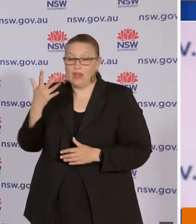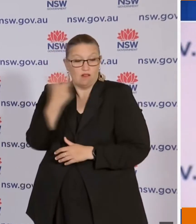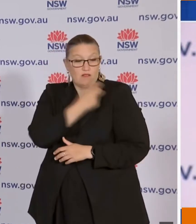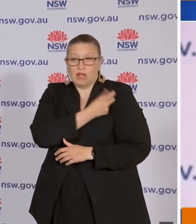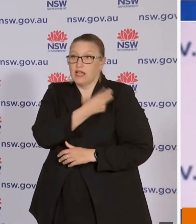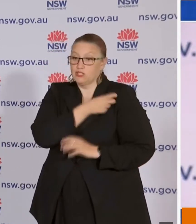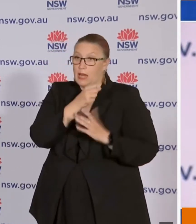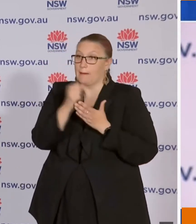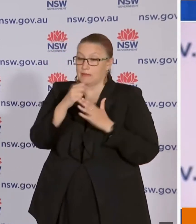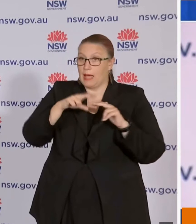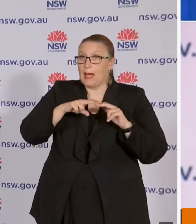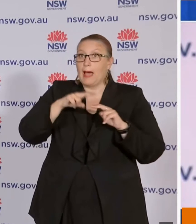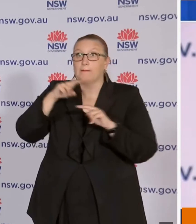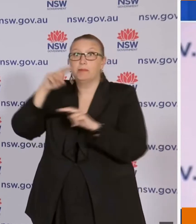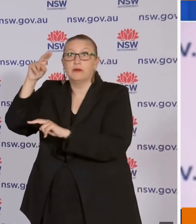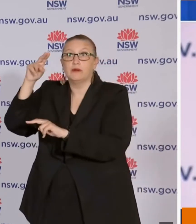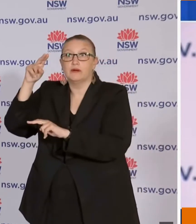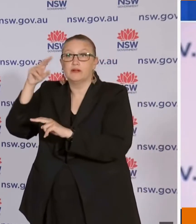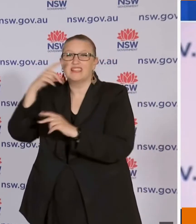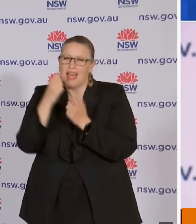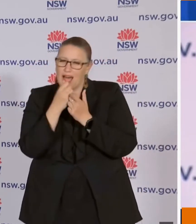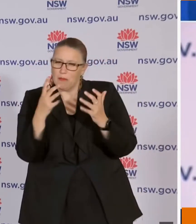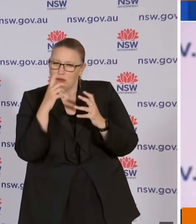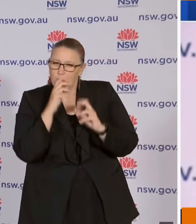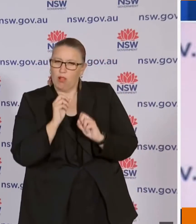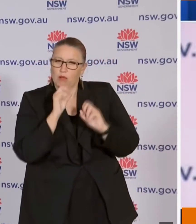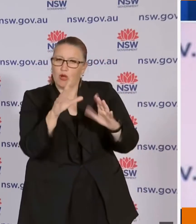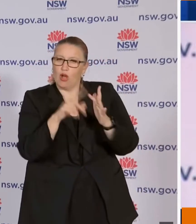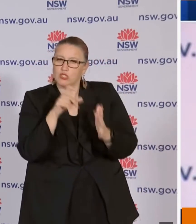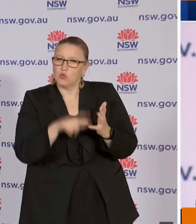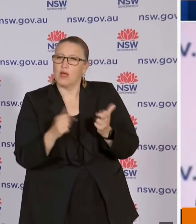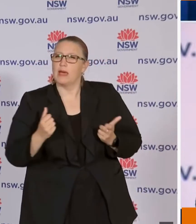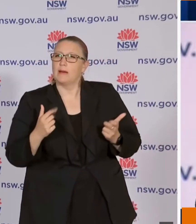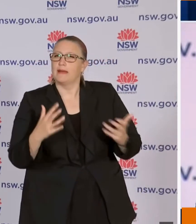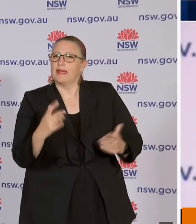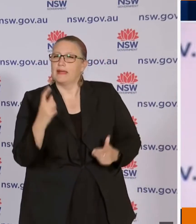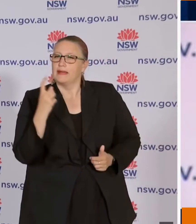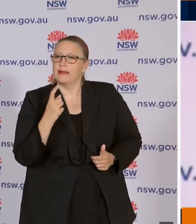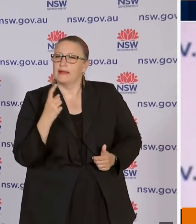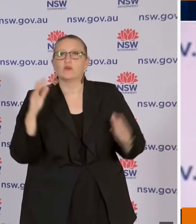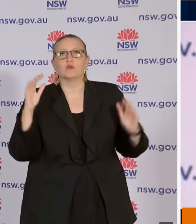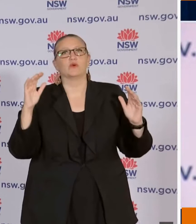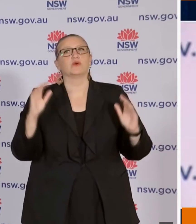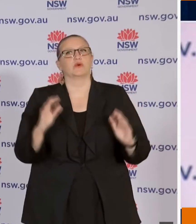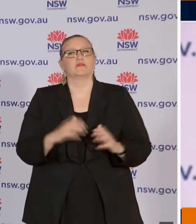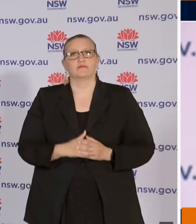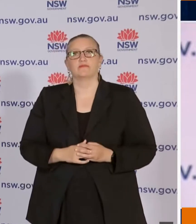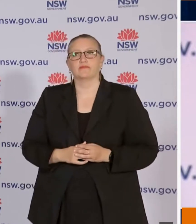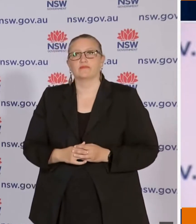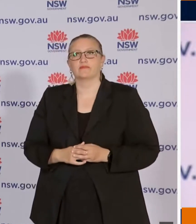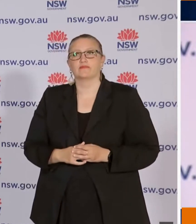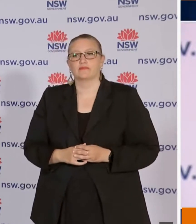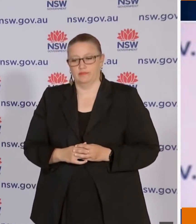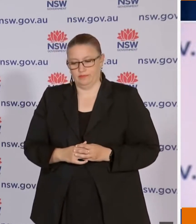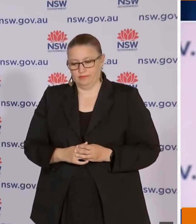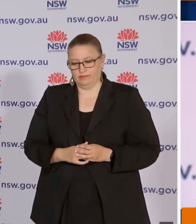of course we'll convey that. But you can already say from the rate of hospitalisation in intensive care that